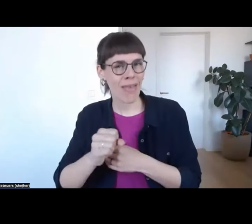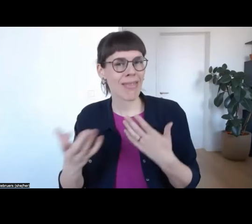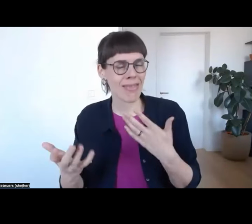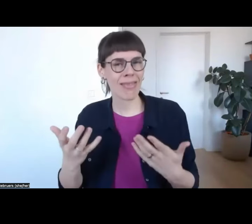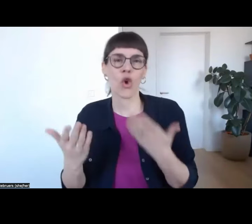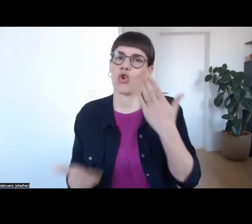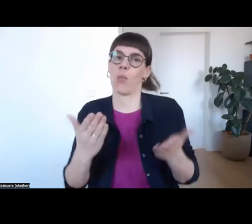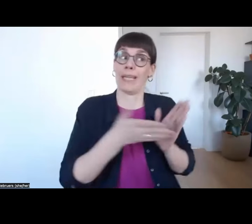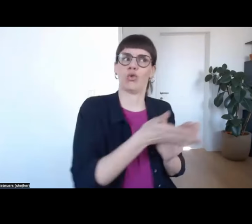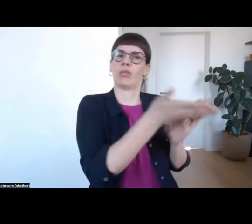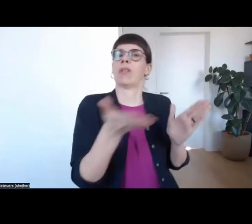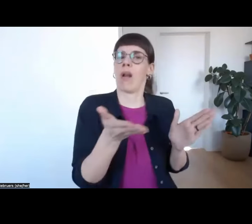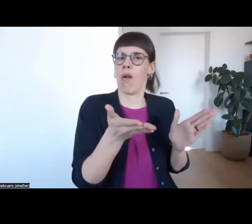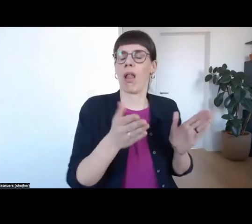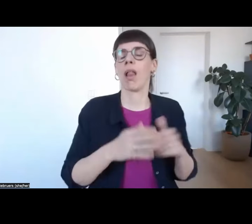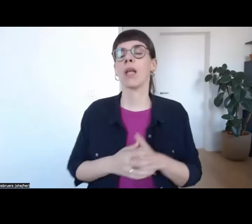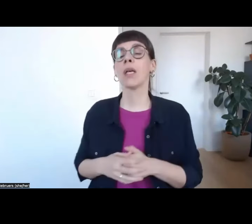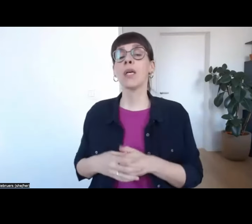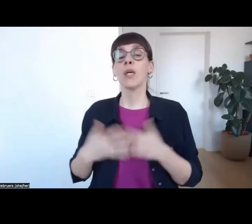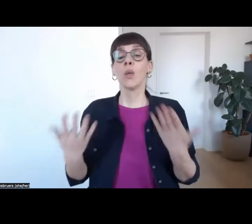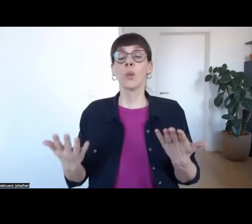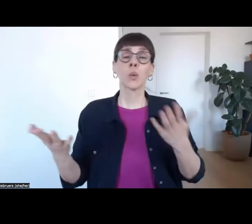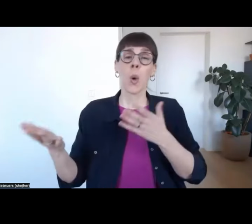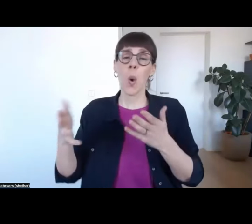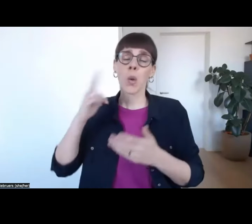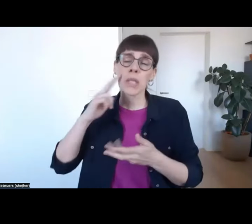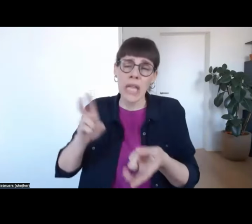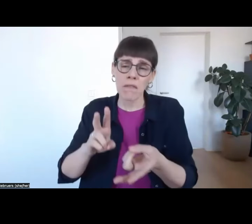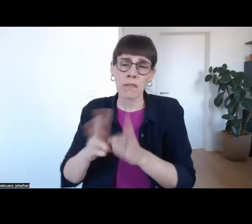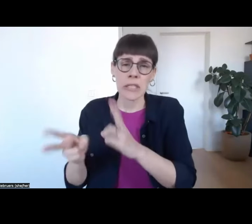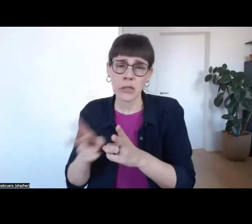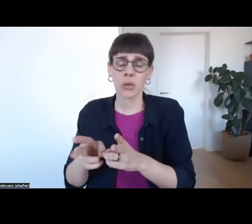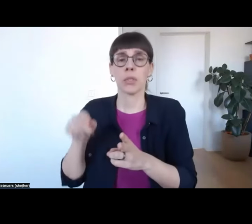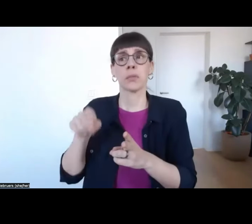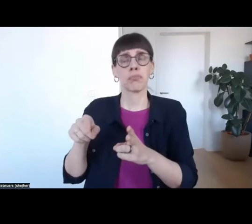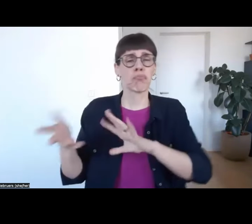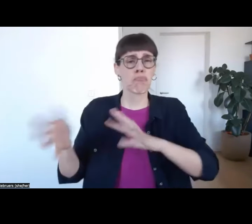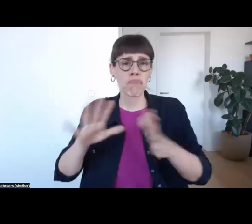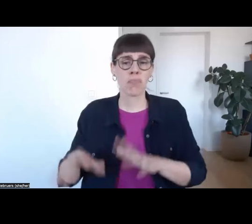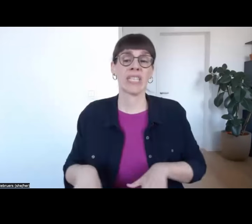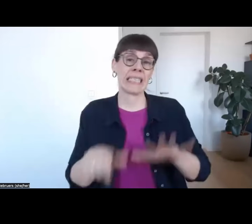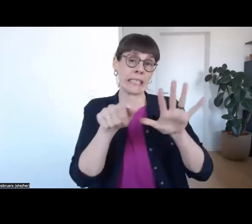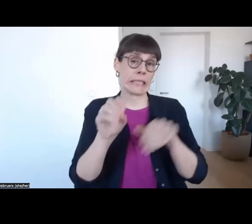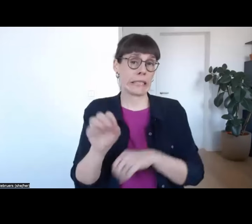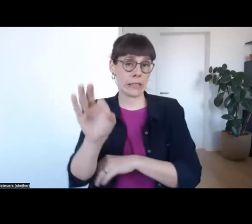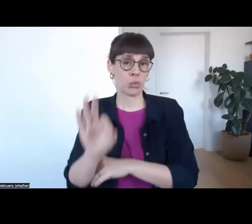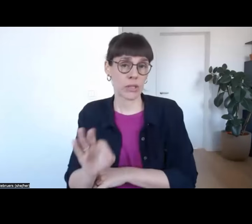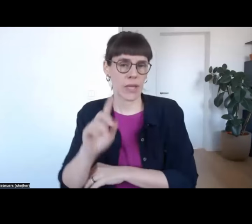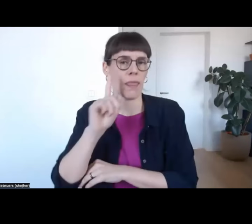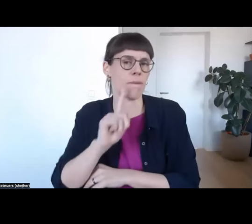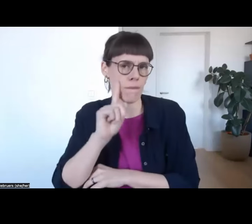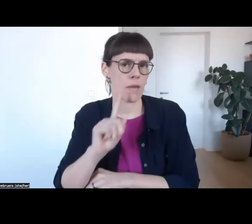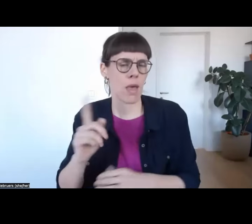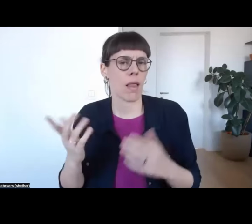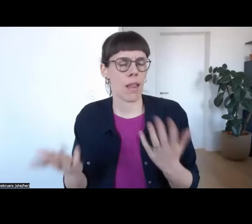that there were more men working in that area compared to hearing sign language interpreters. And deaf sign